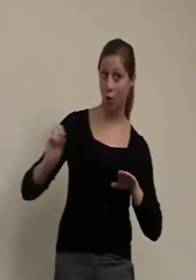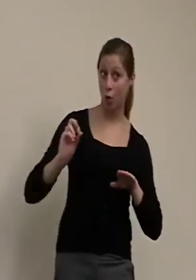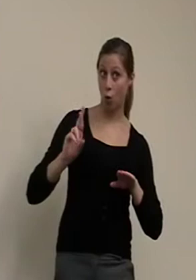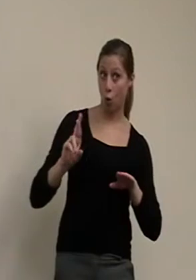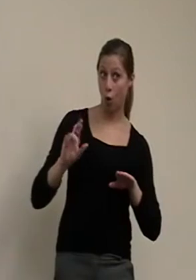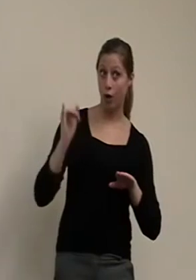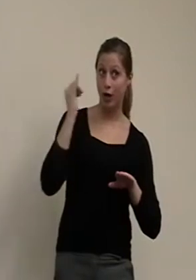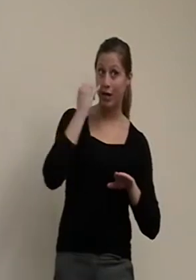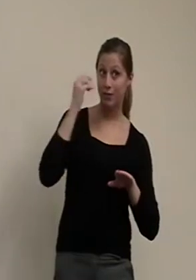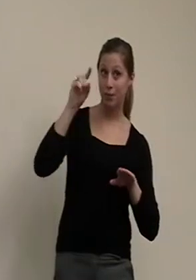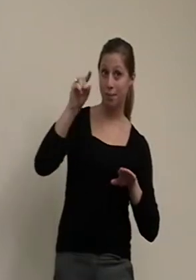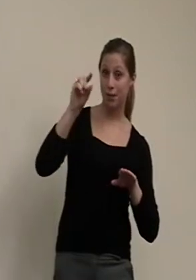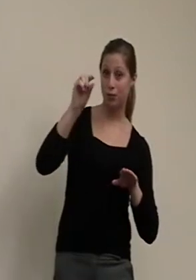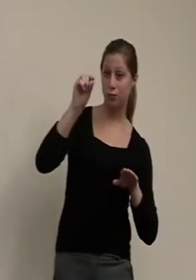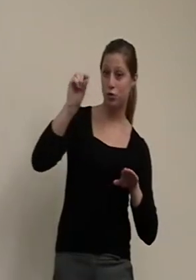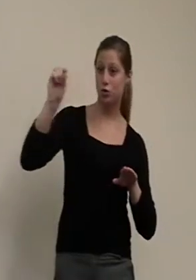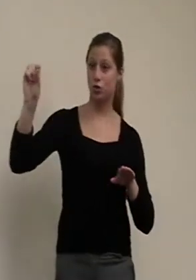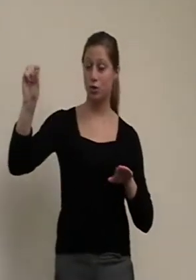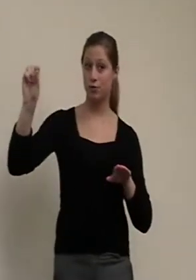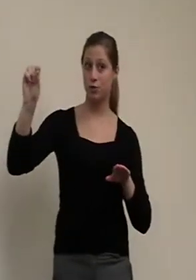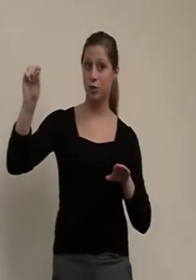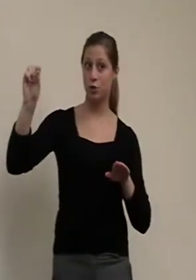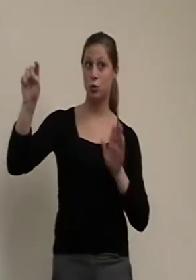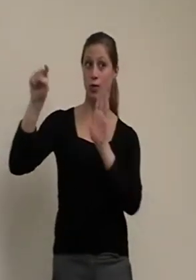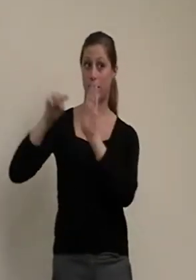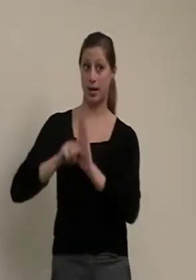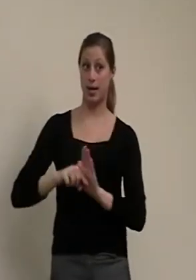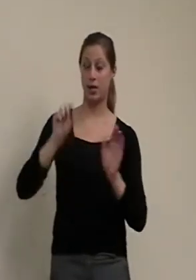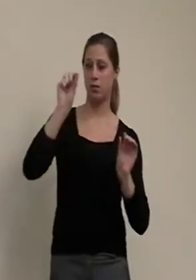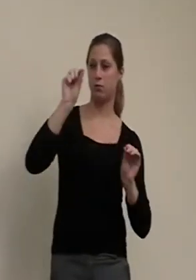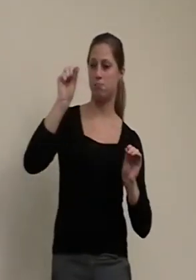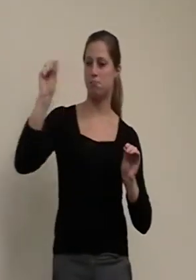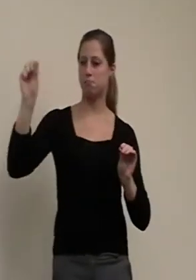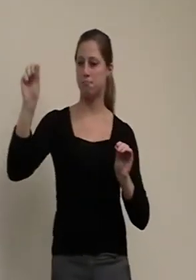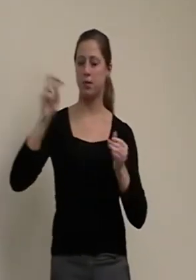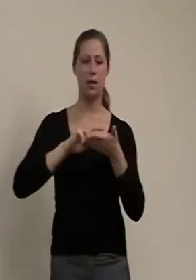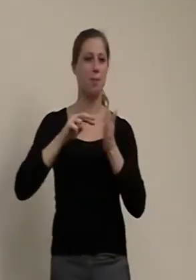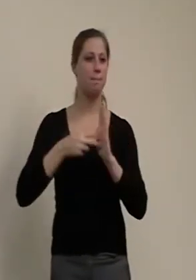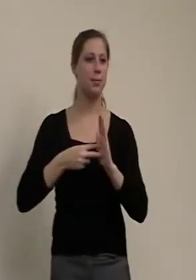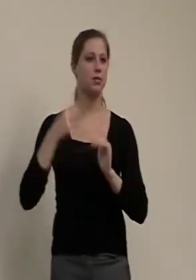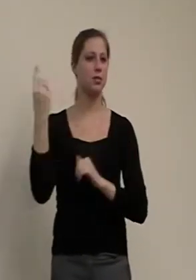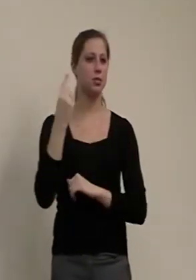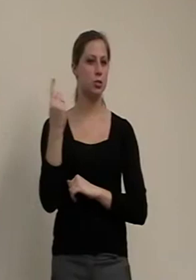side, that means that there's something going on with how your middle ear system is working.